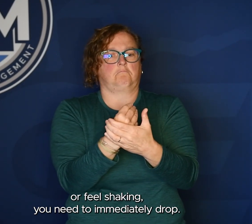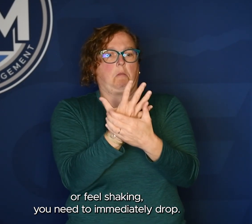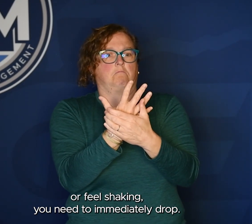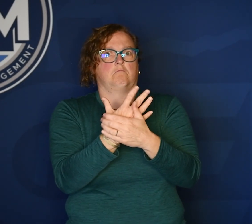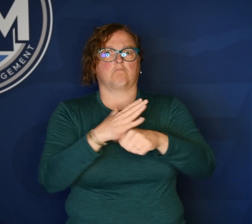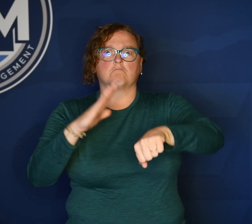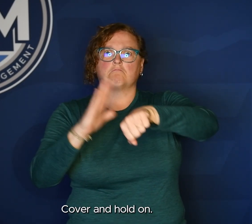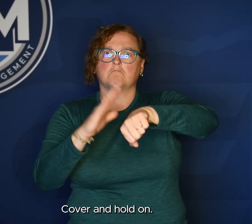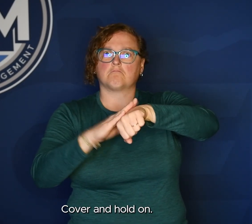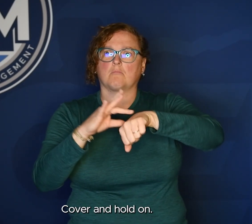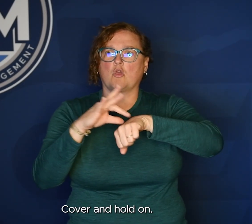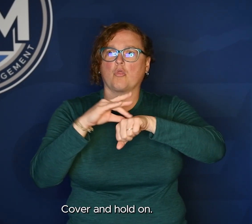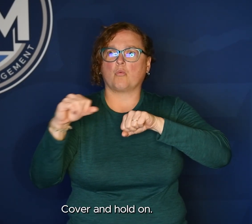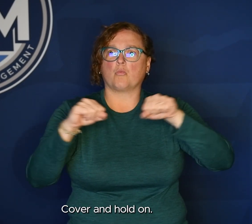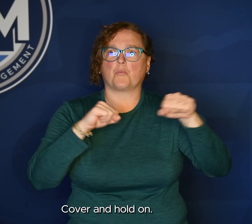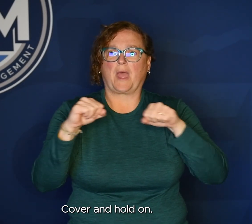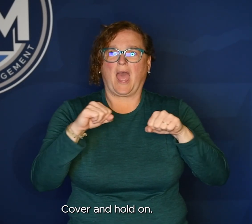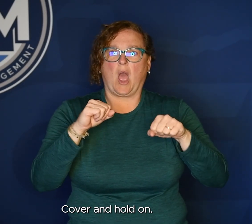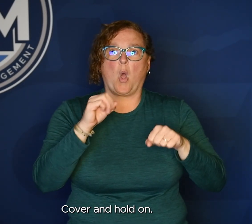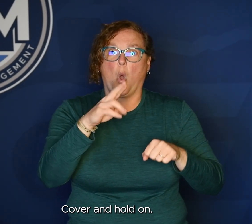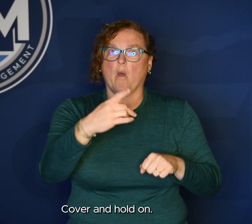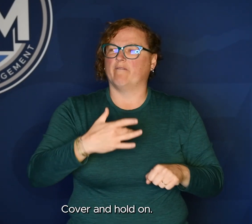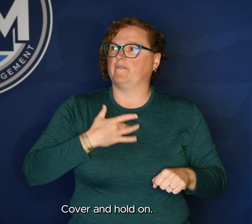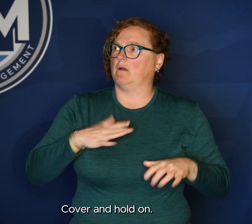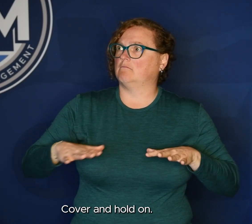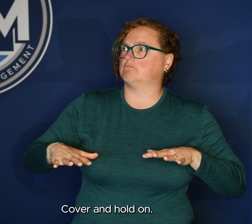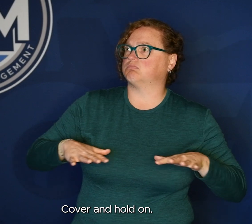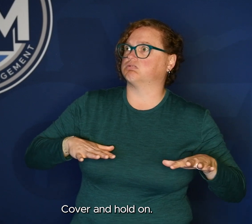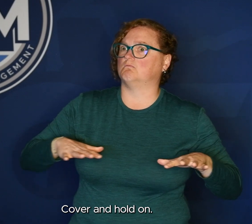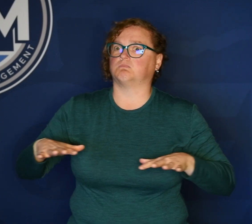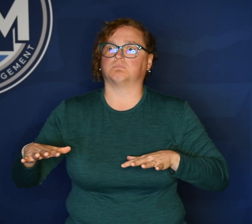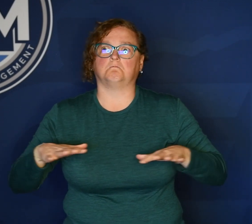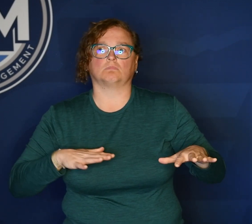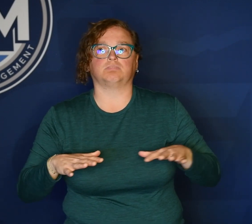immediately drop, cover, and hold on.